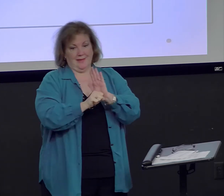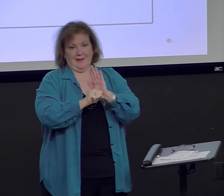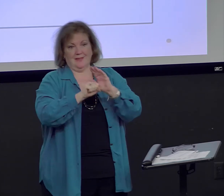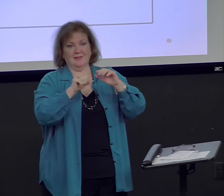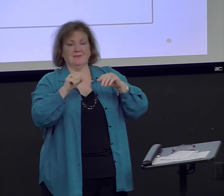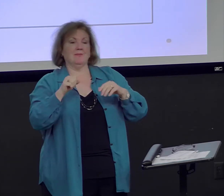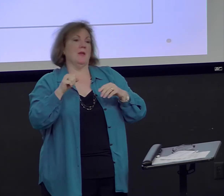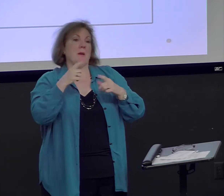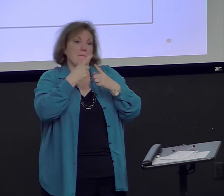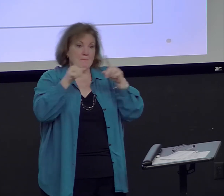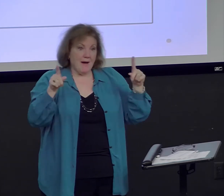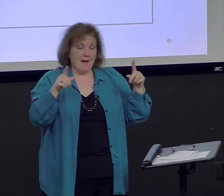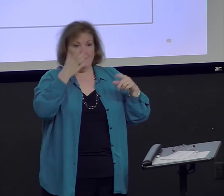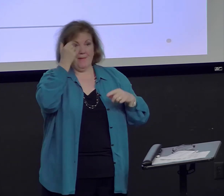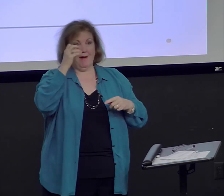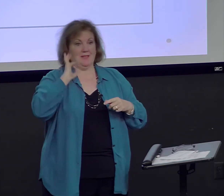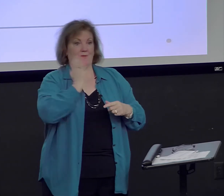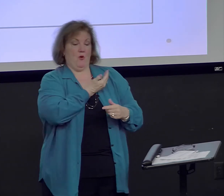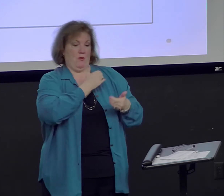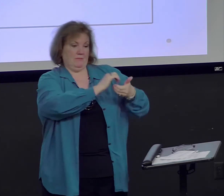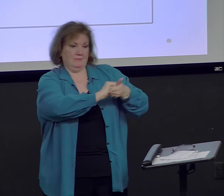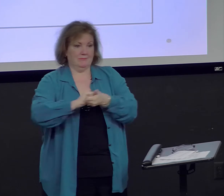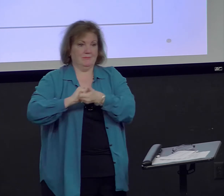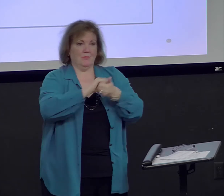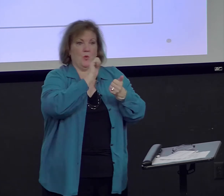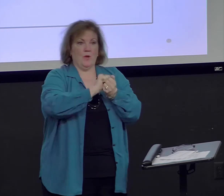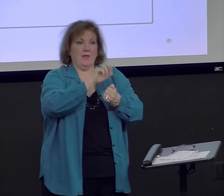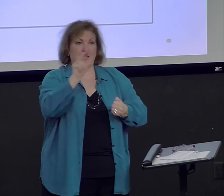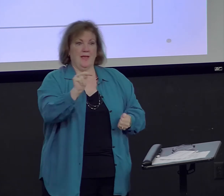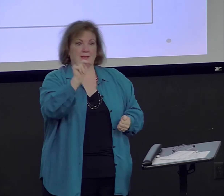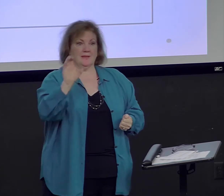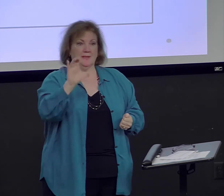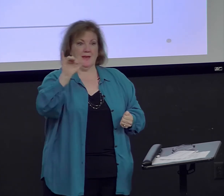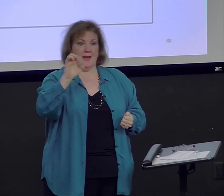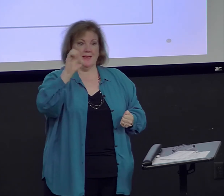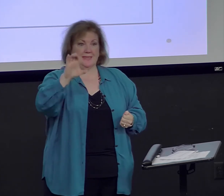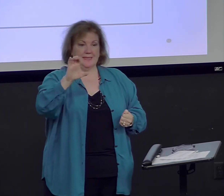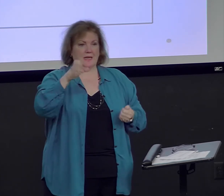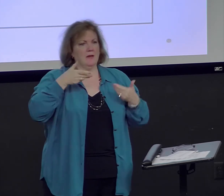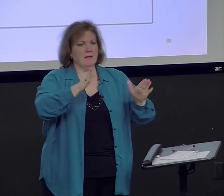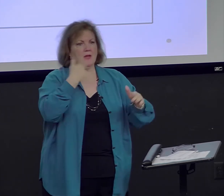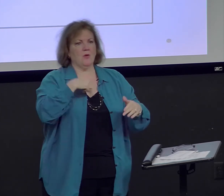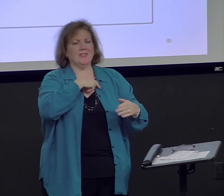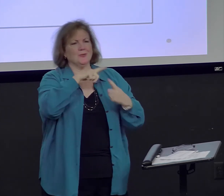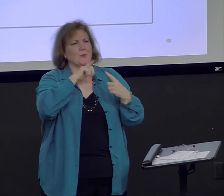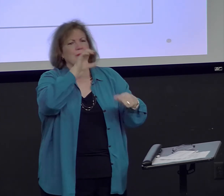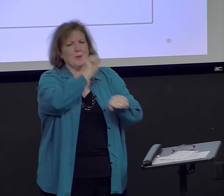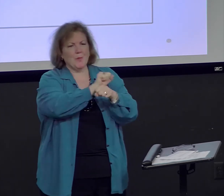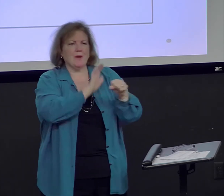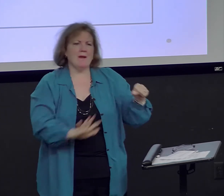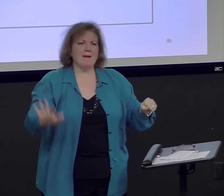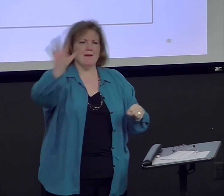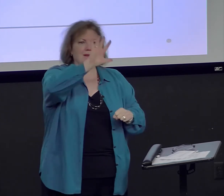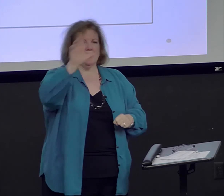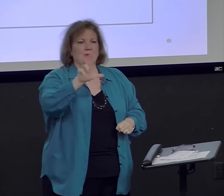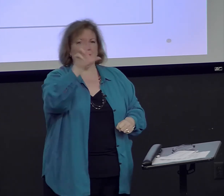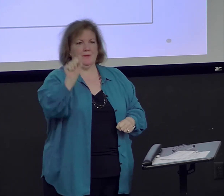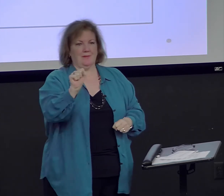GURIEC is in 14 different states. Because of our consortium with the NIEIC, our work